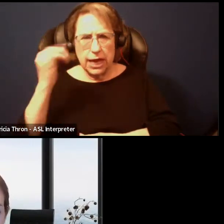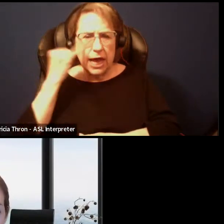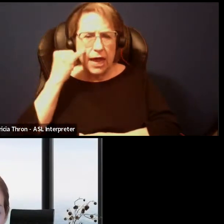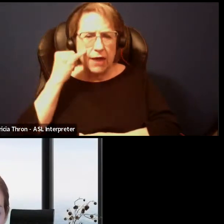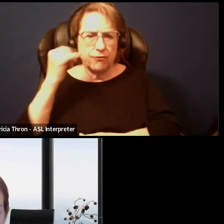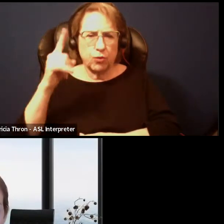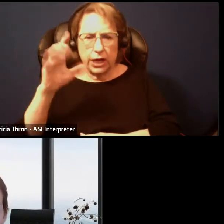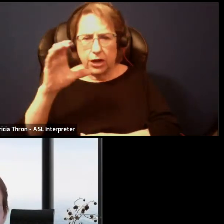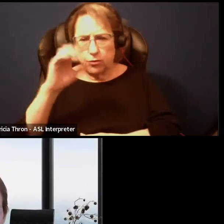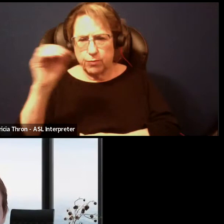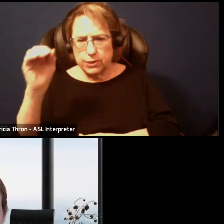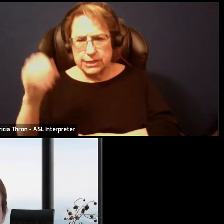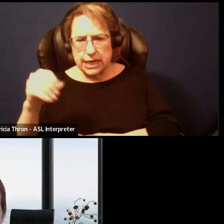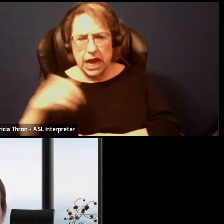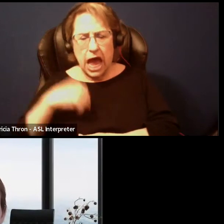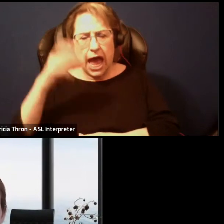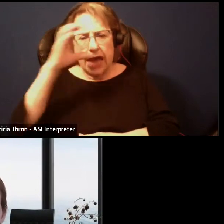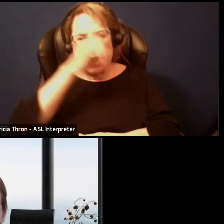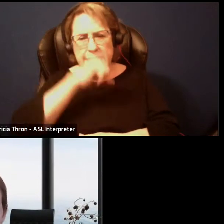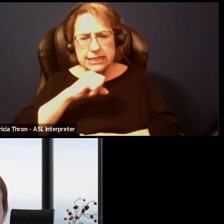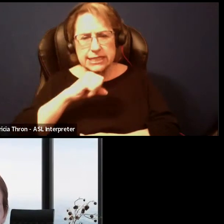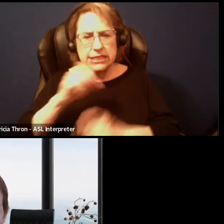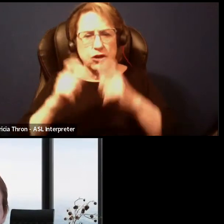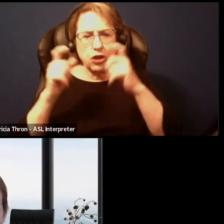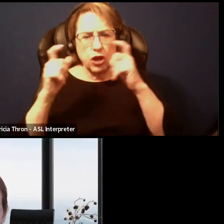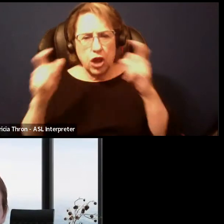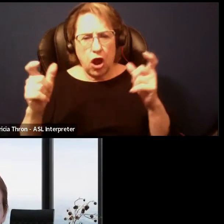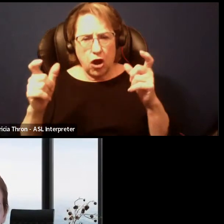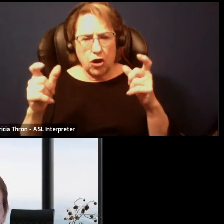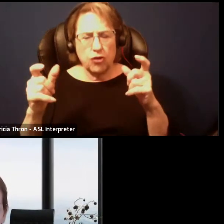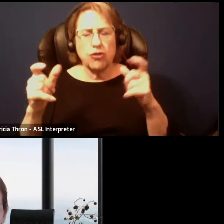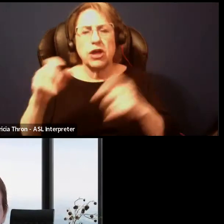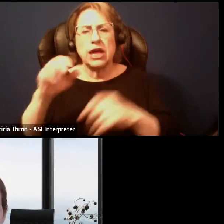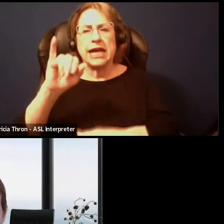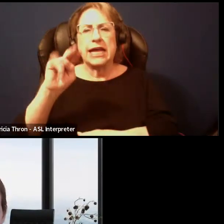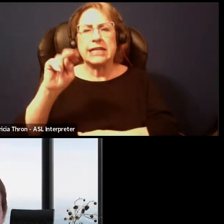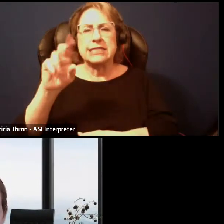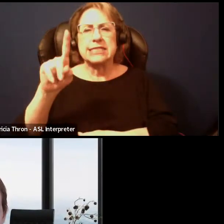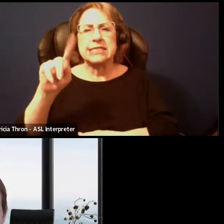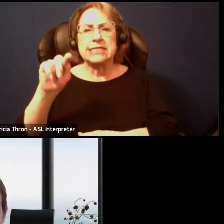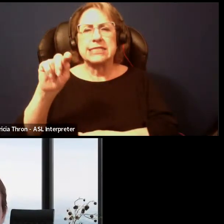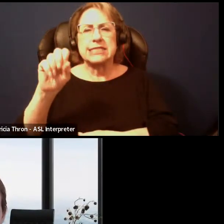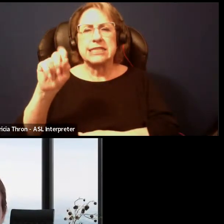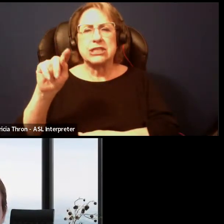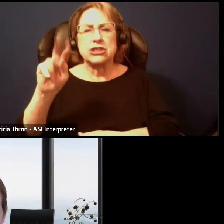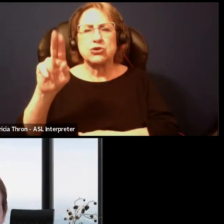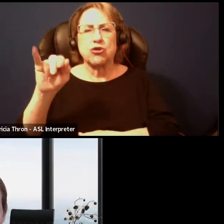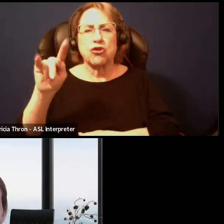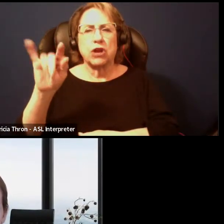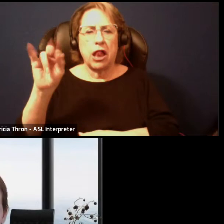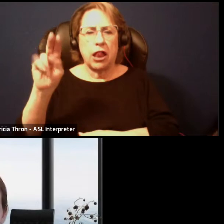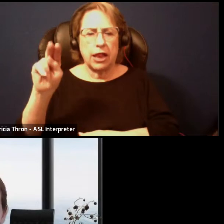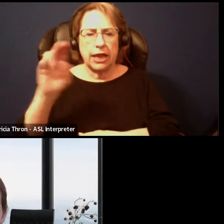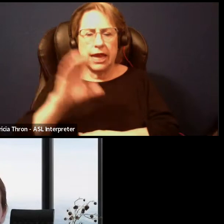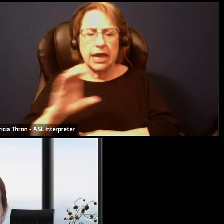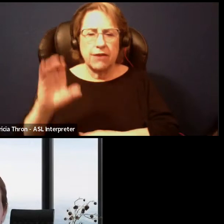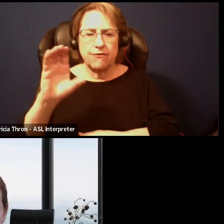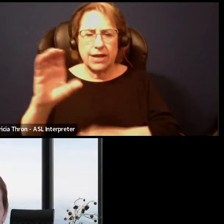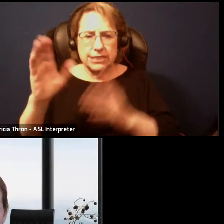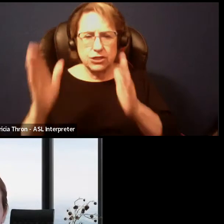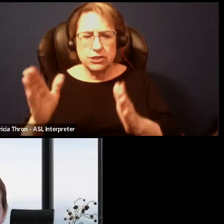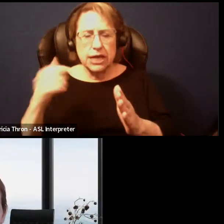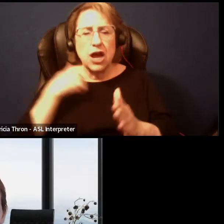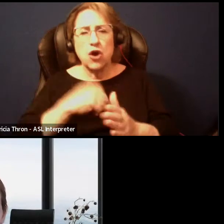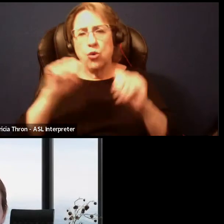the large institutional investors. Most of them, yes. Yeah, that we can still save $9 million. I mean,